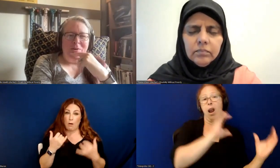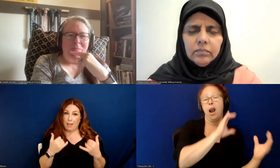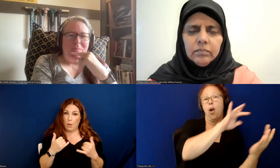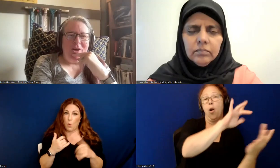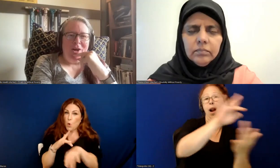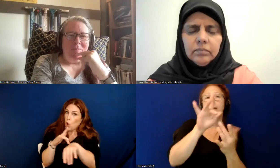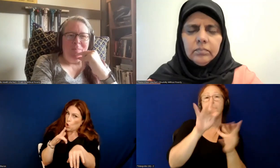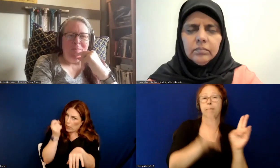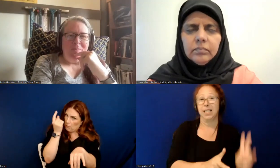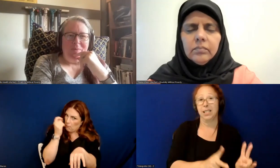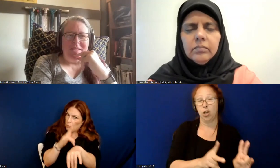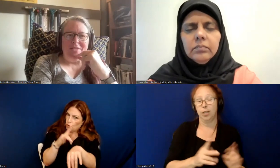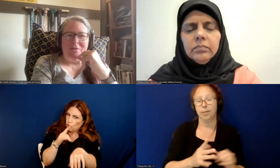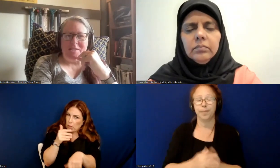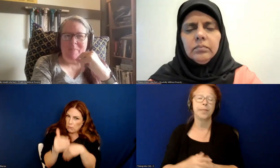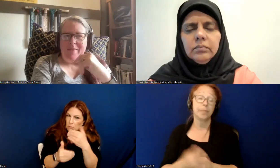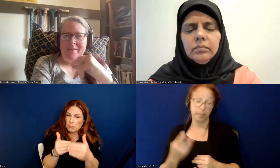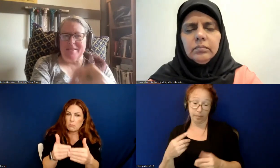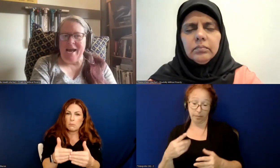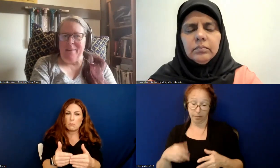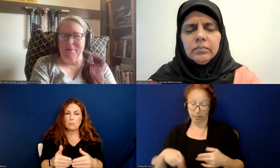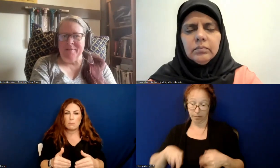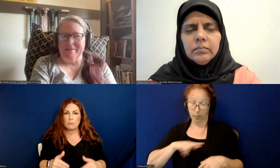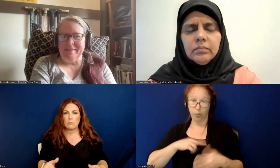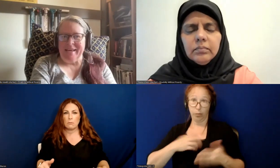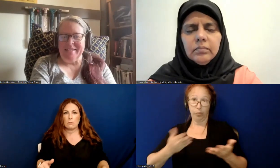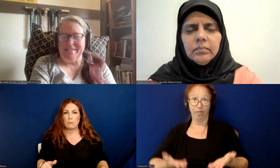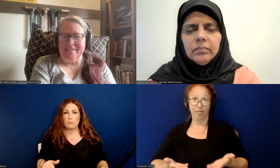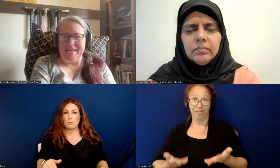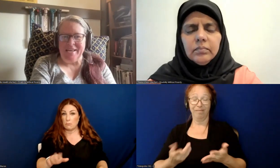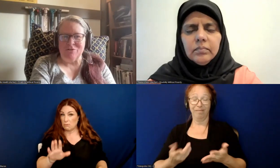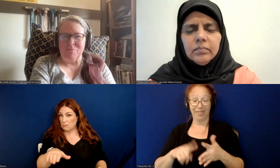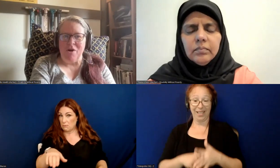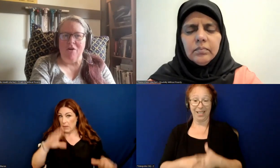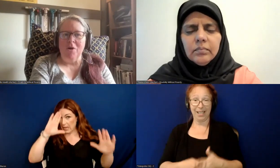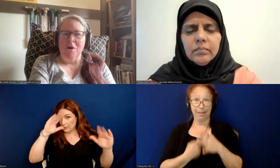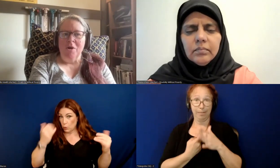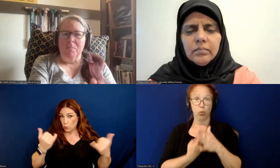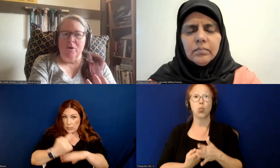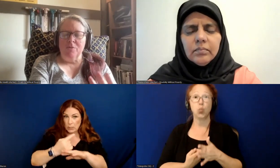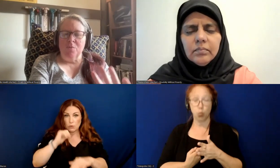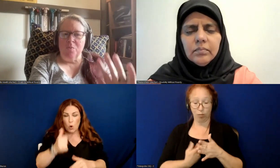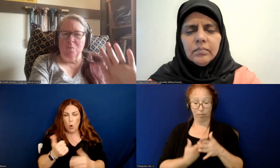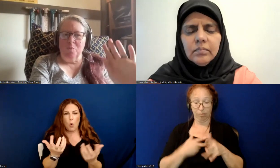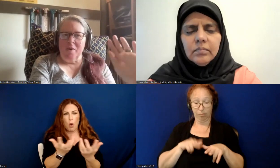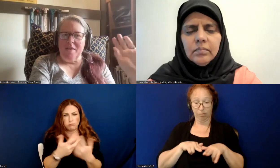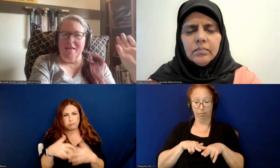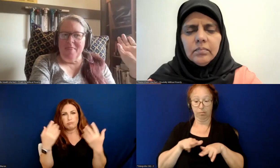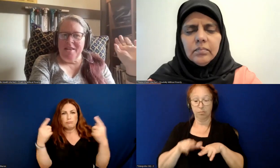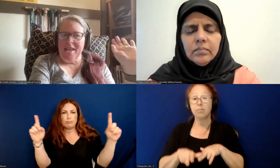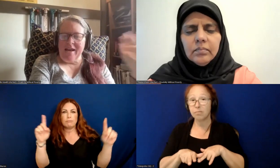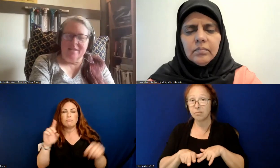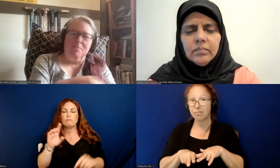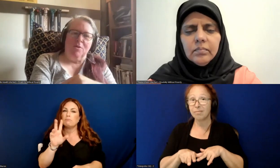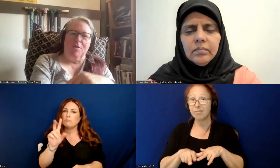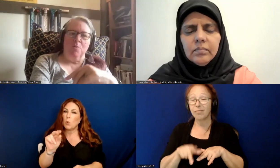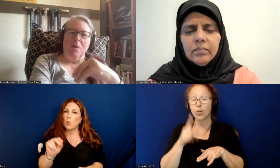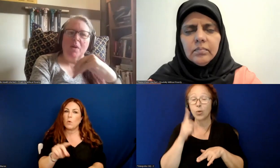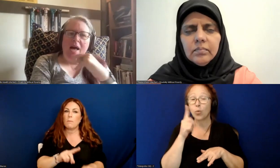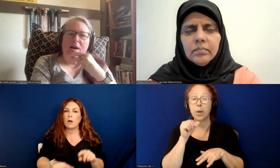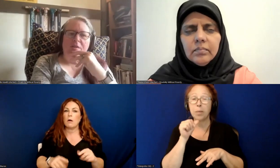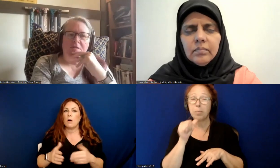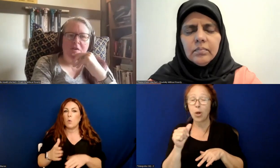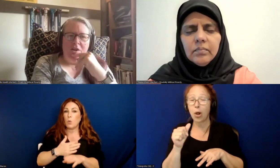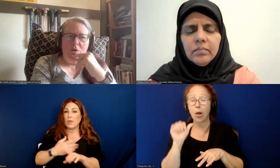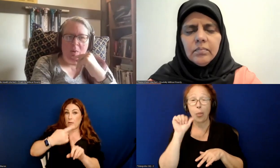and please don't expect this to happen like today or tomorrow, but within the next month